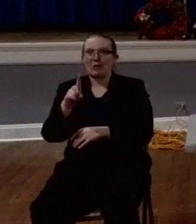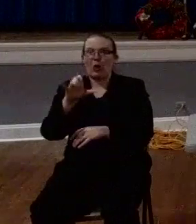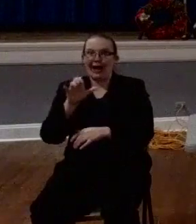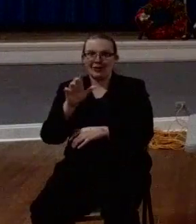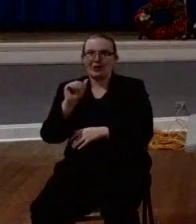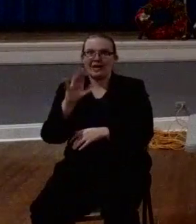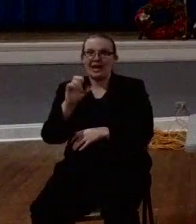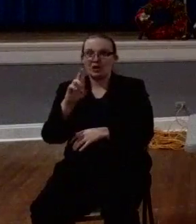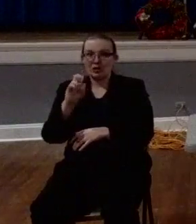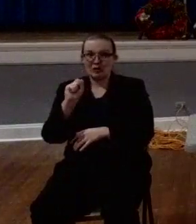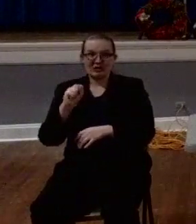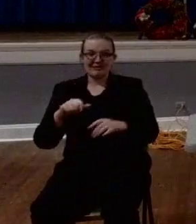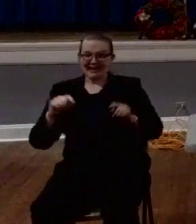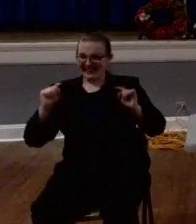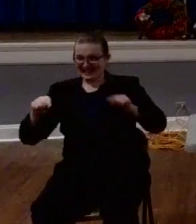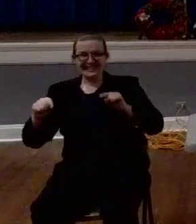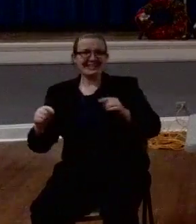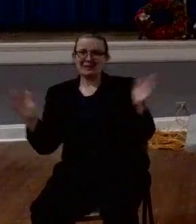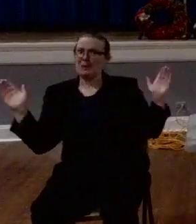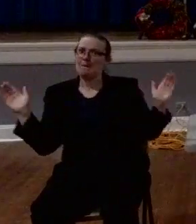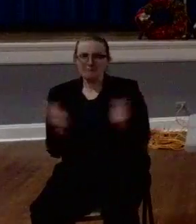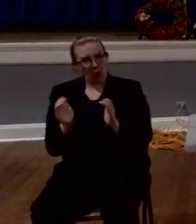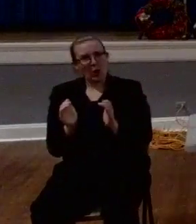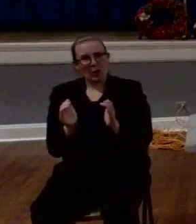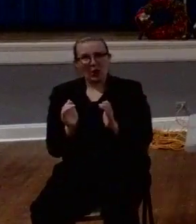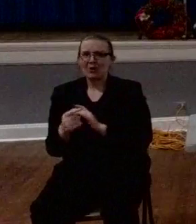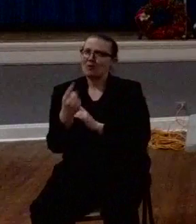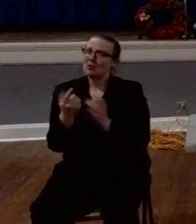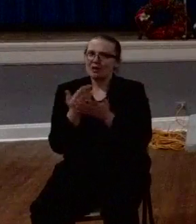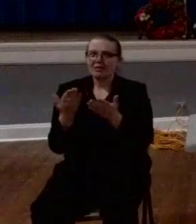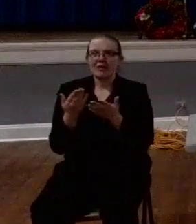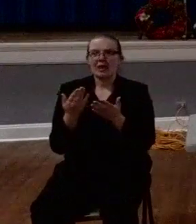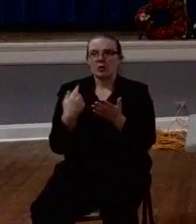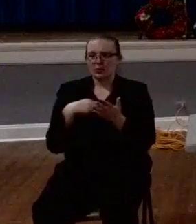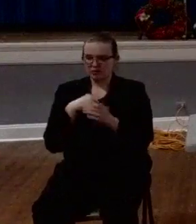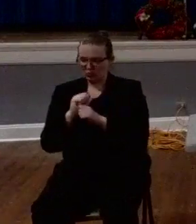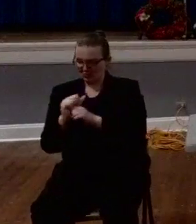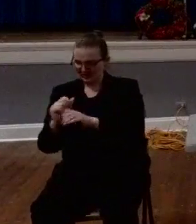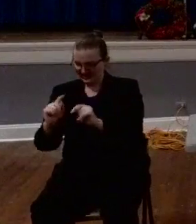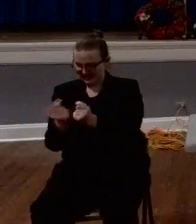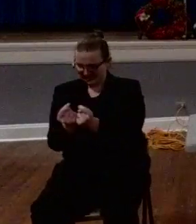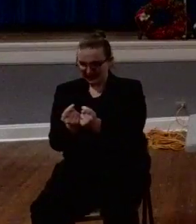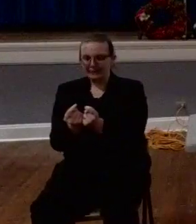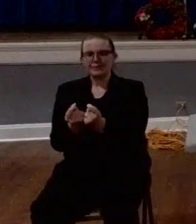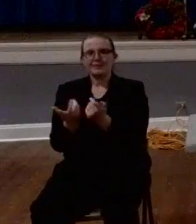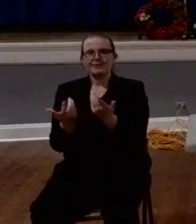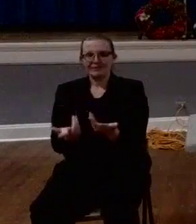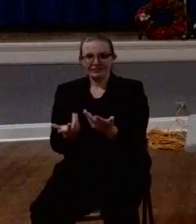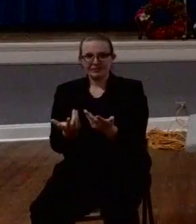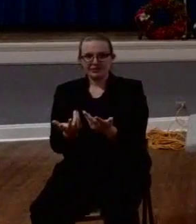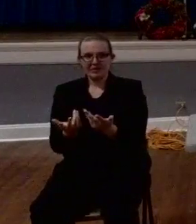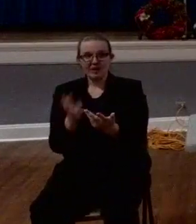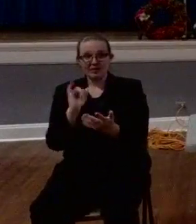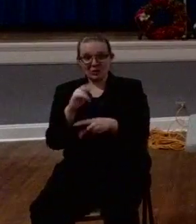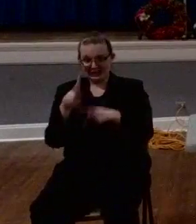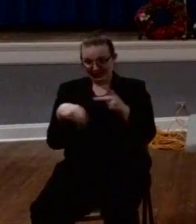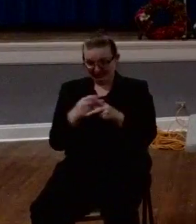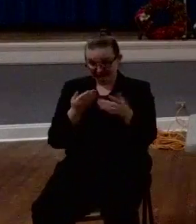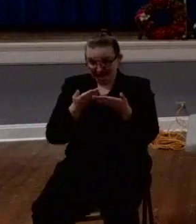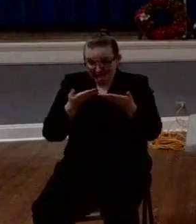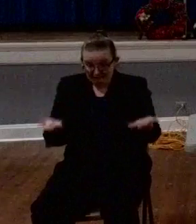that. And so one of the things that we need to work with the team on is, for that type of